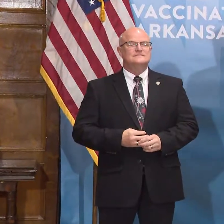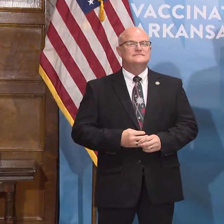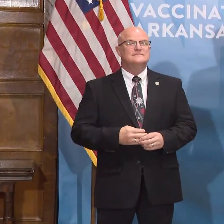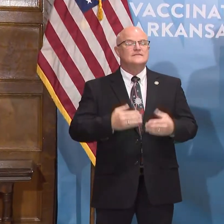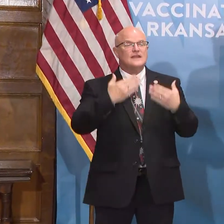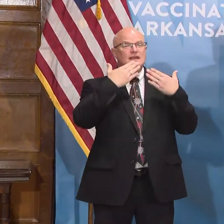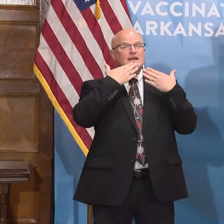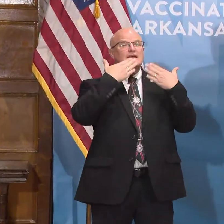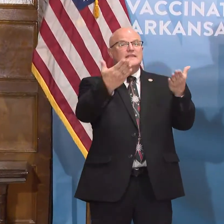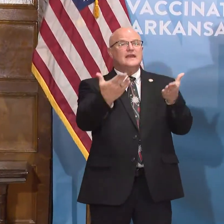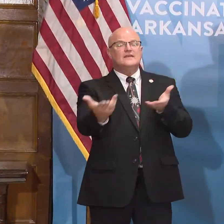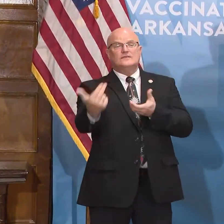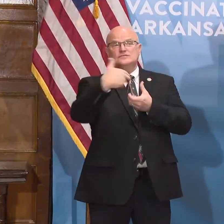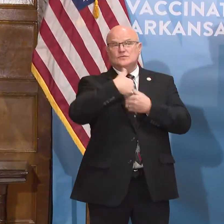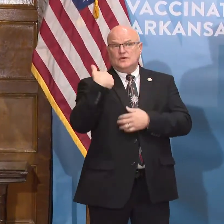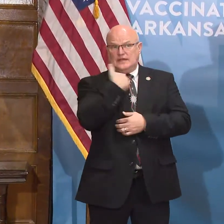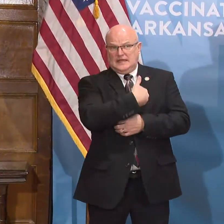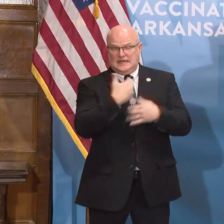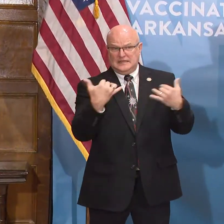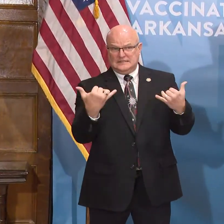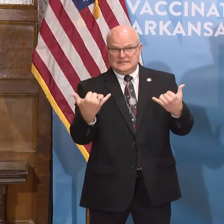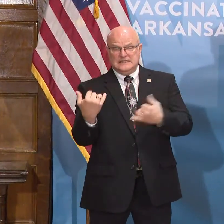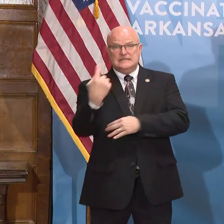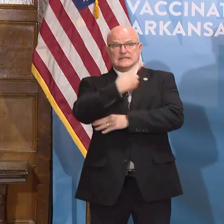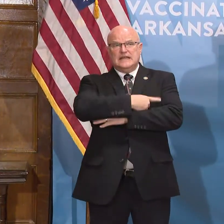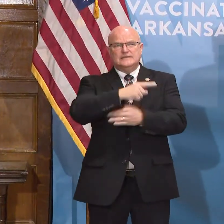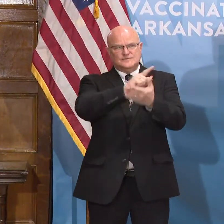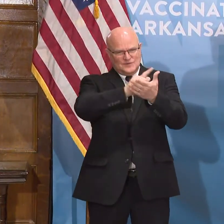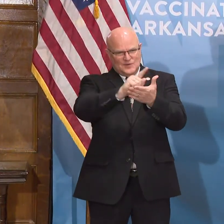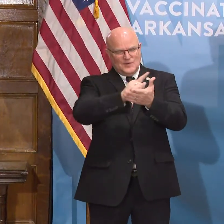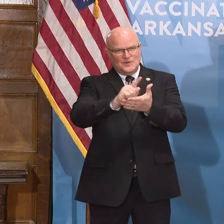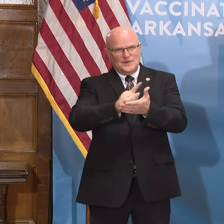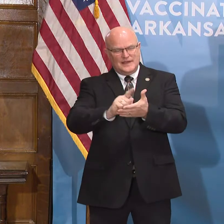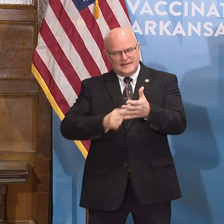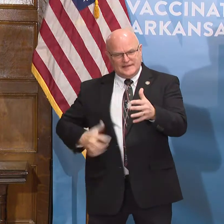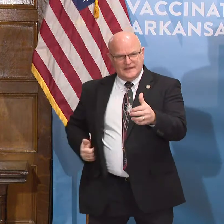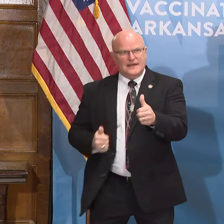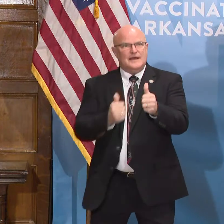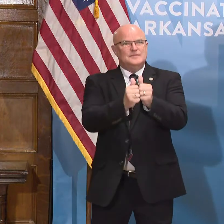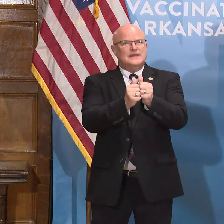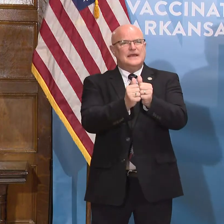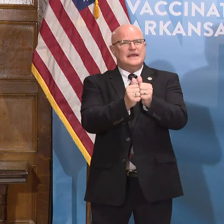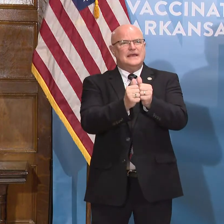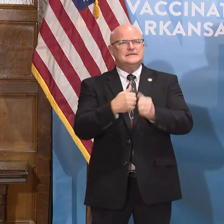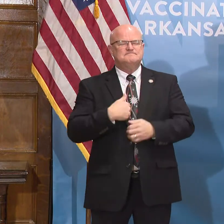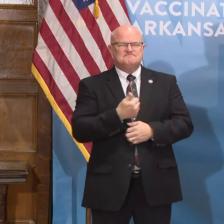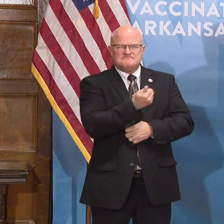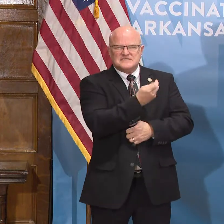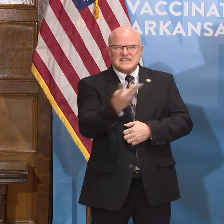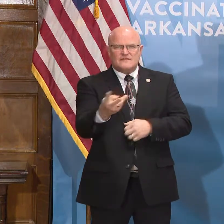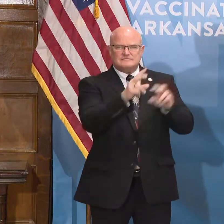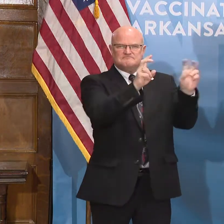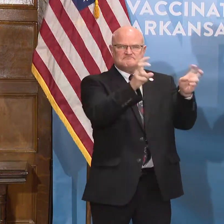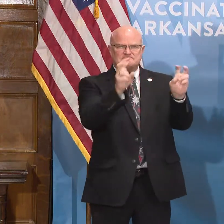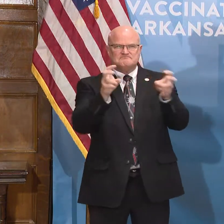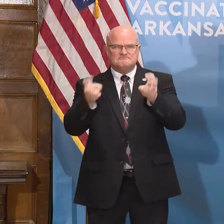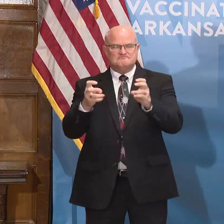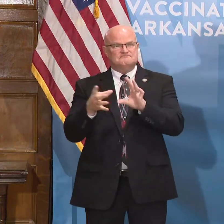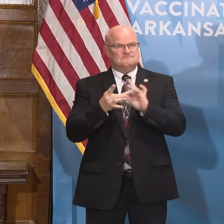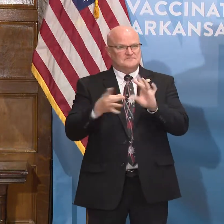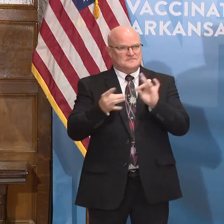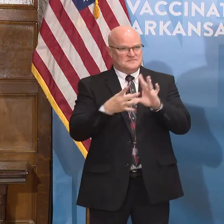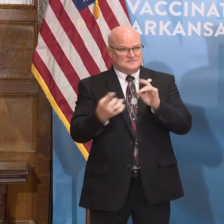Thank you for joining me for today's weekly update. I have a number of different items to